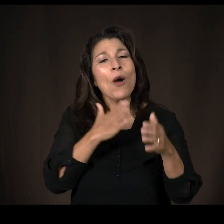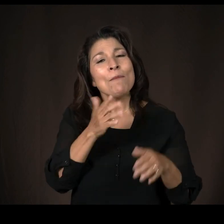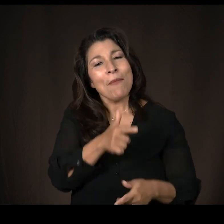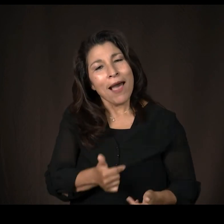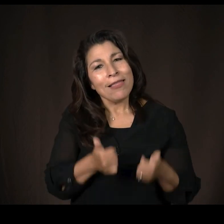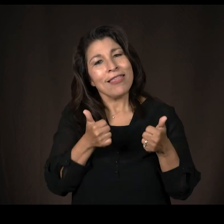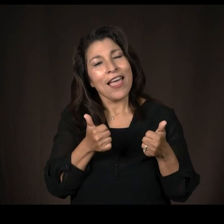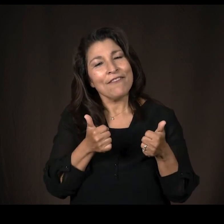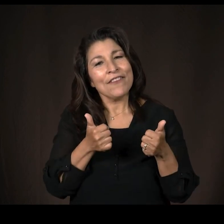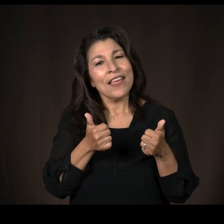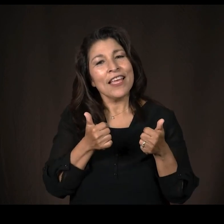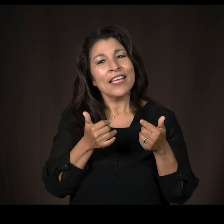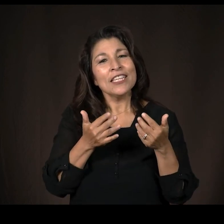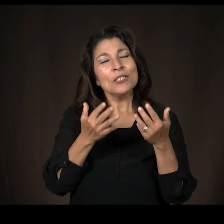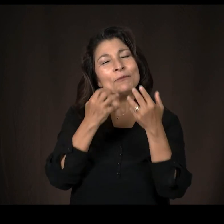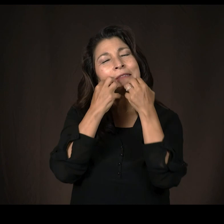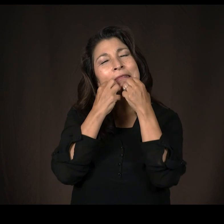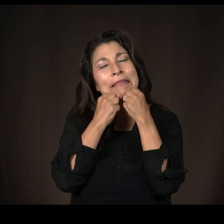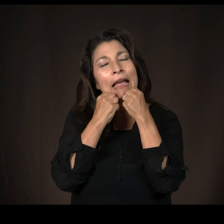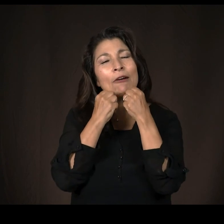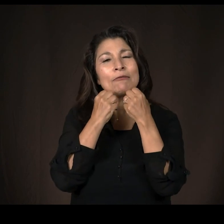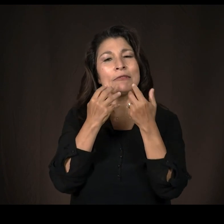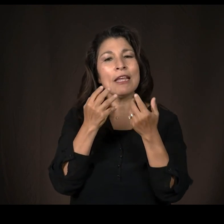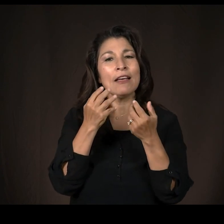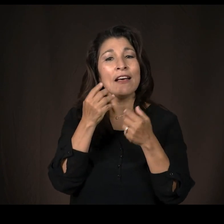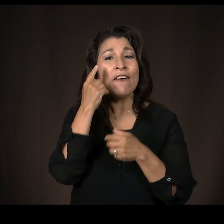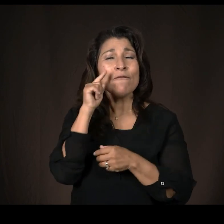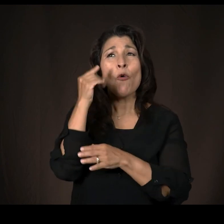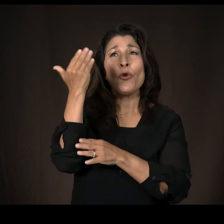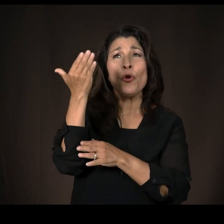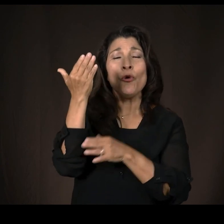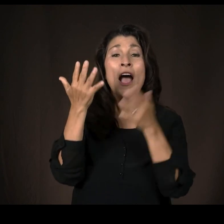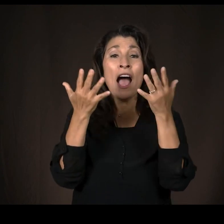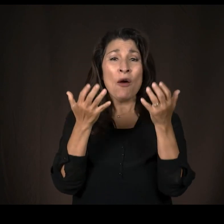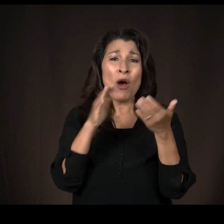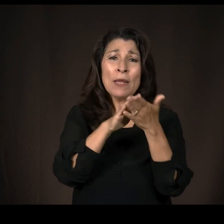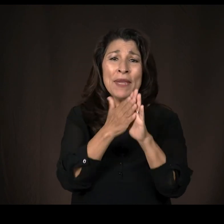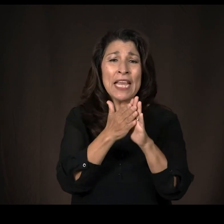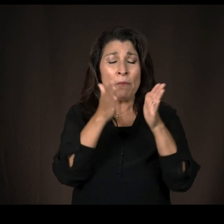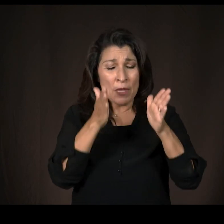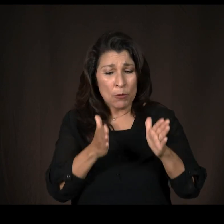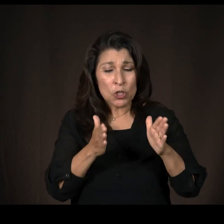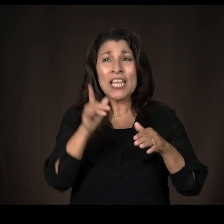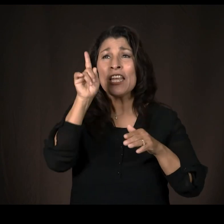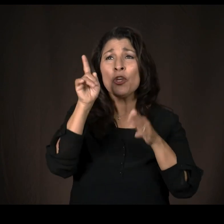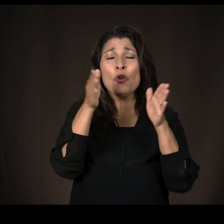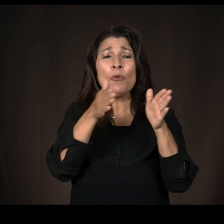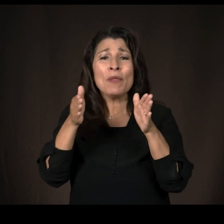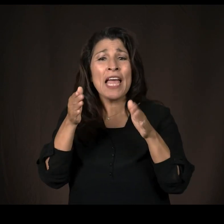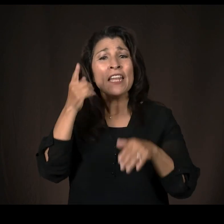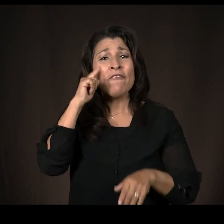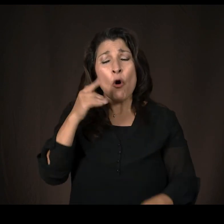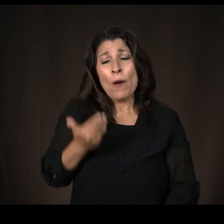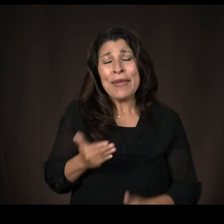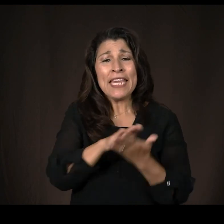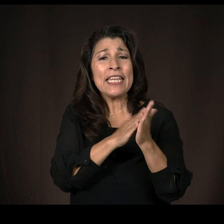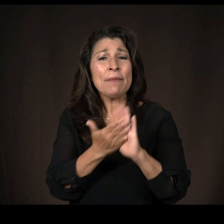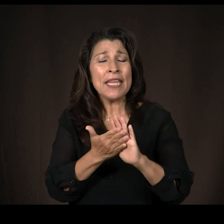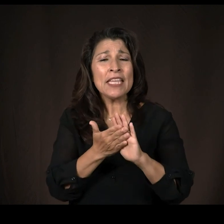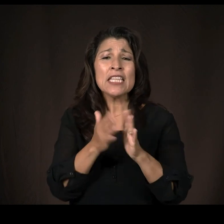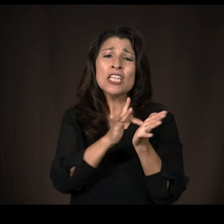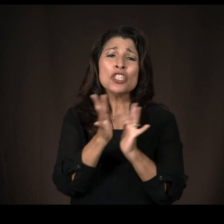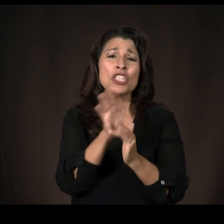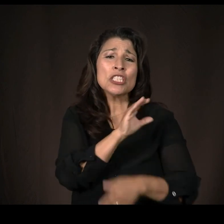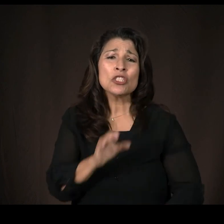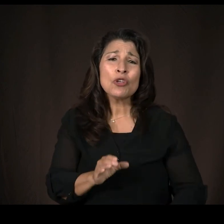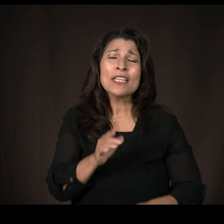And I want my life to count for you. I want to be what you made me and intended for me to be. Jesus Christ,